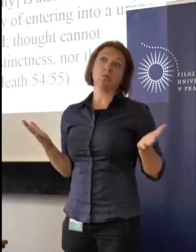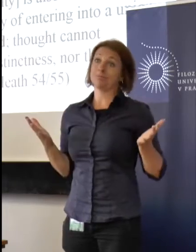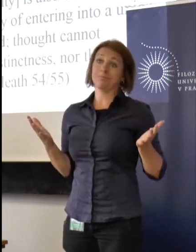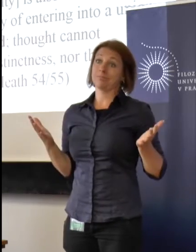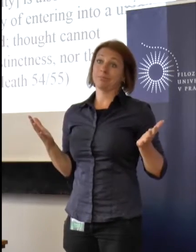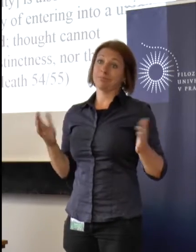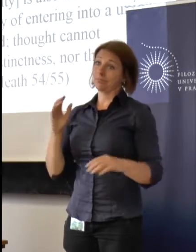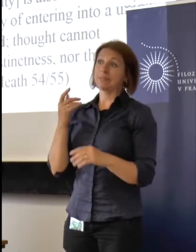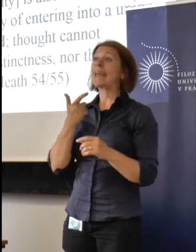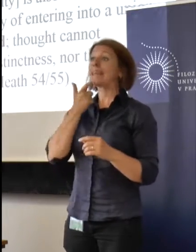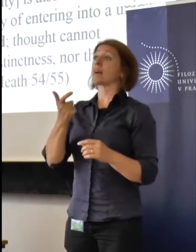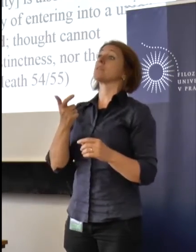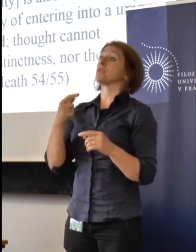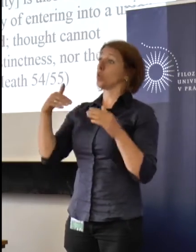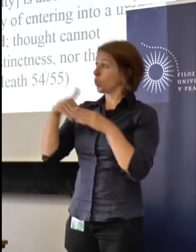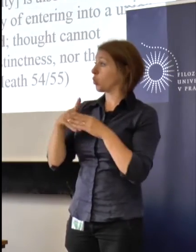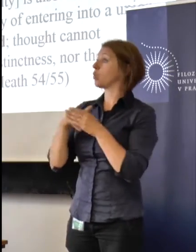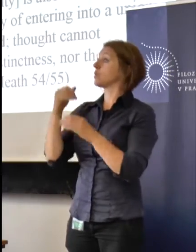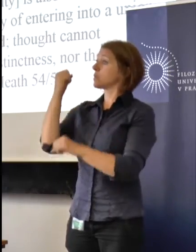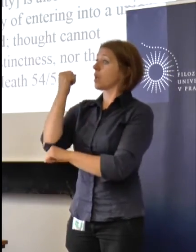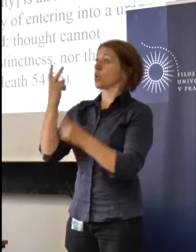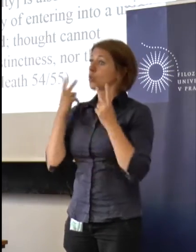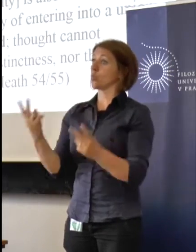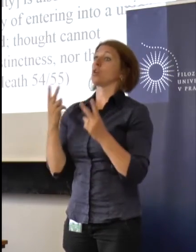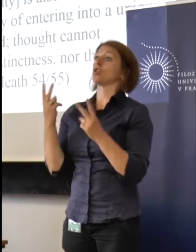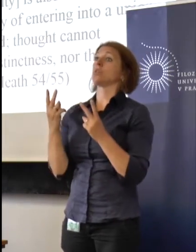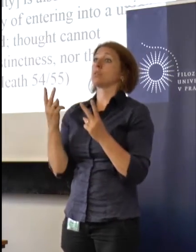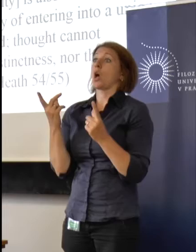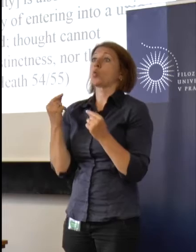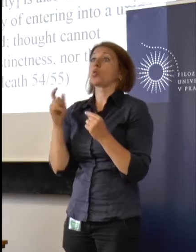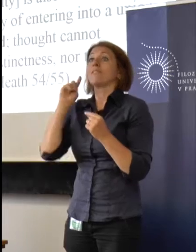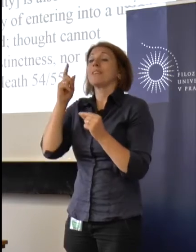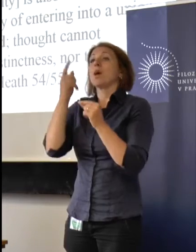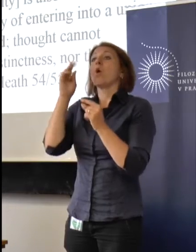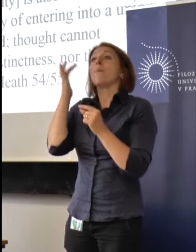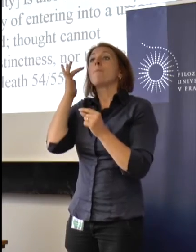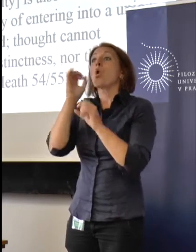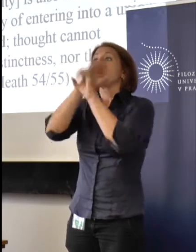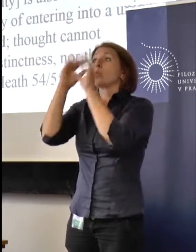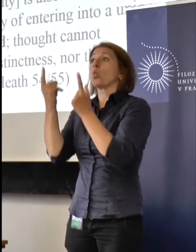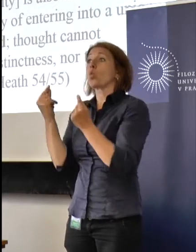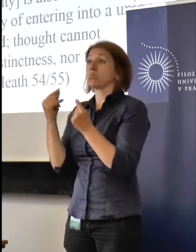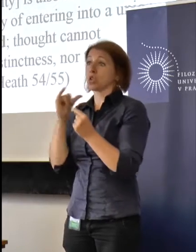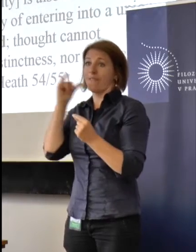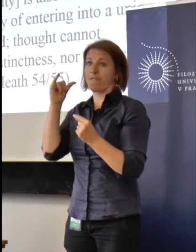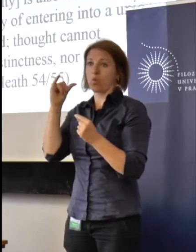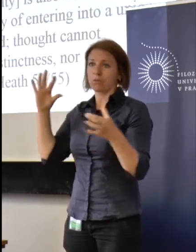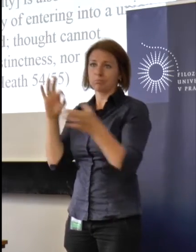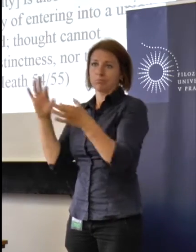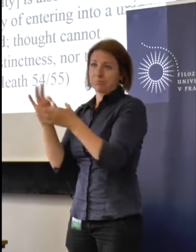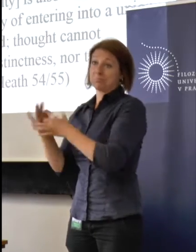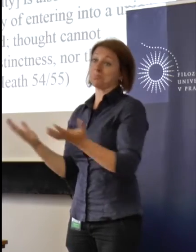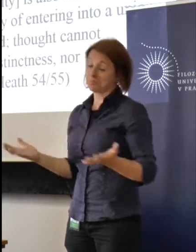verbal sound. This is what is important. And this is why we can use the very modern concept of embodiment. Concept and sound